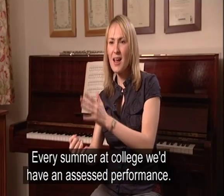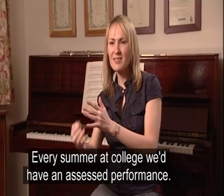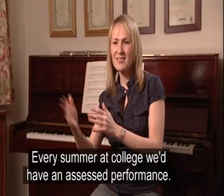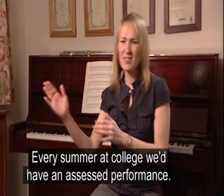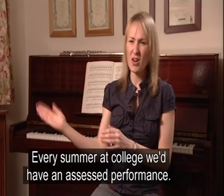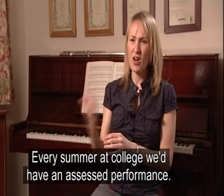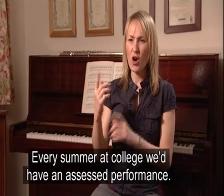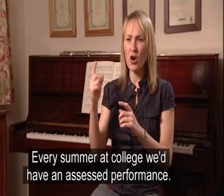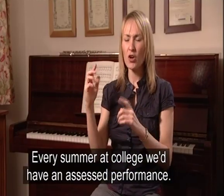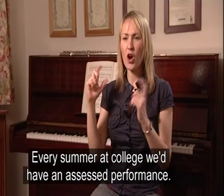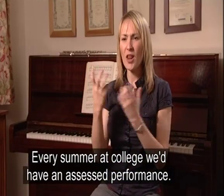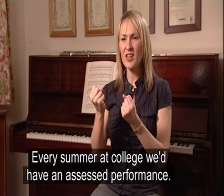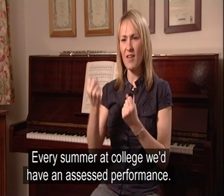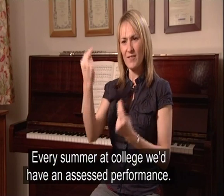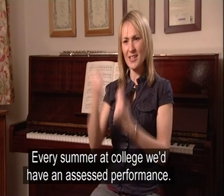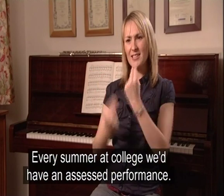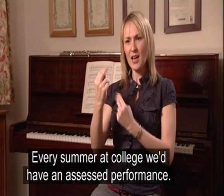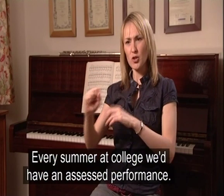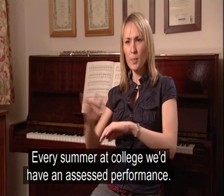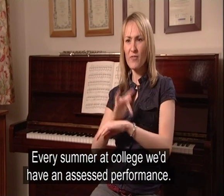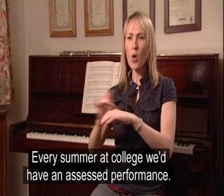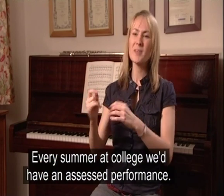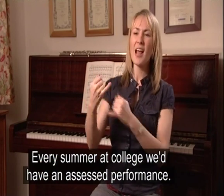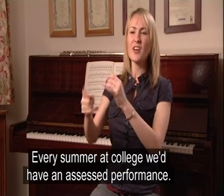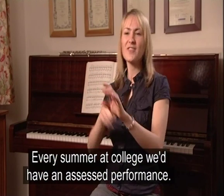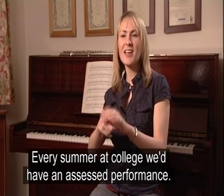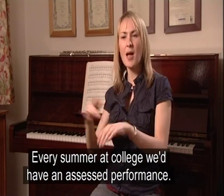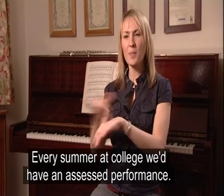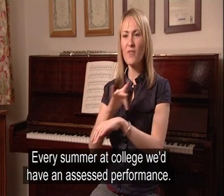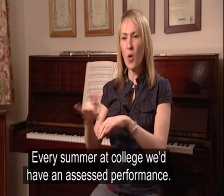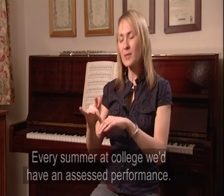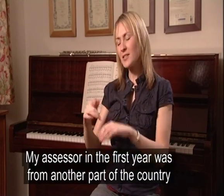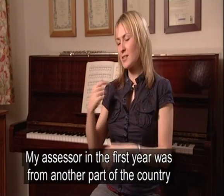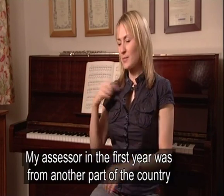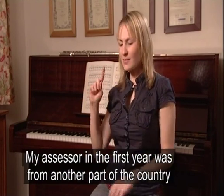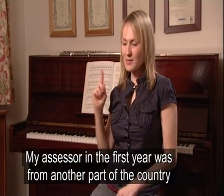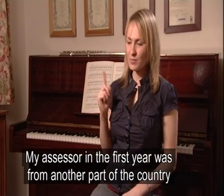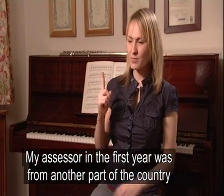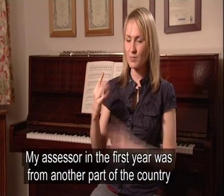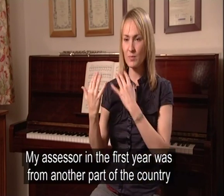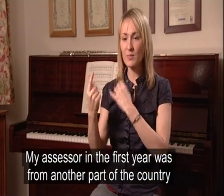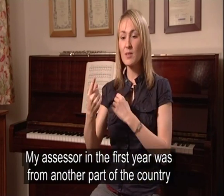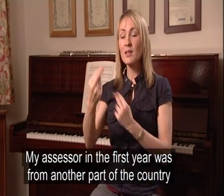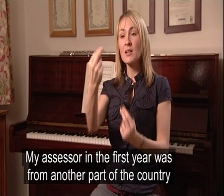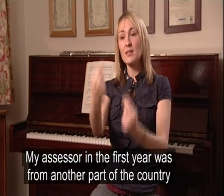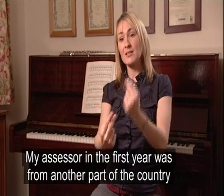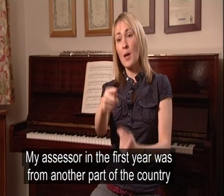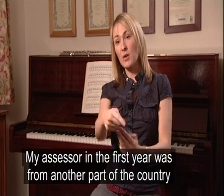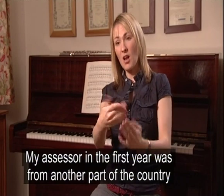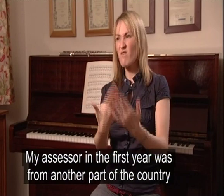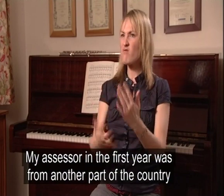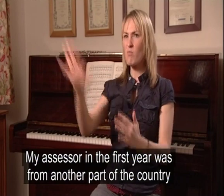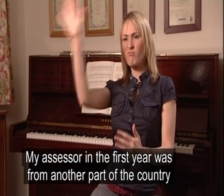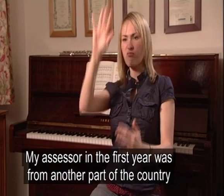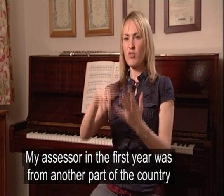college, we would have a assistant performance. My sister in the